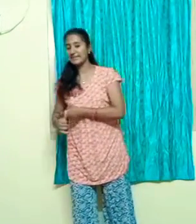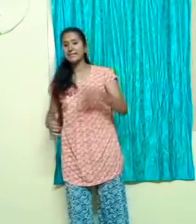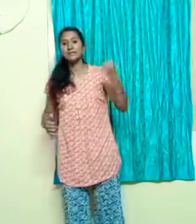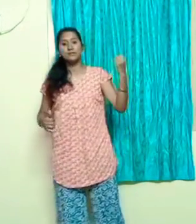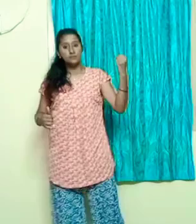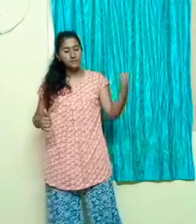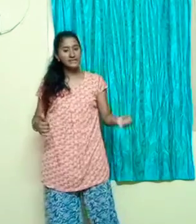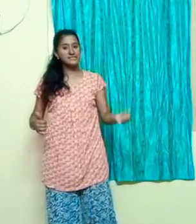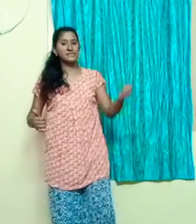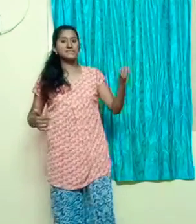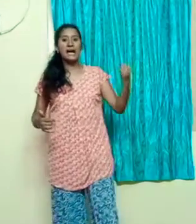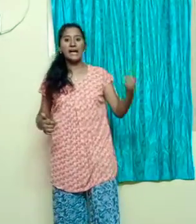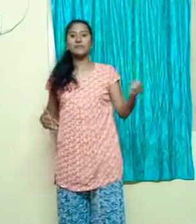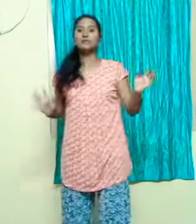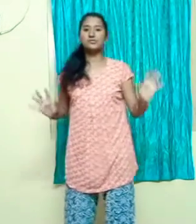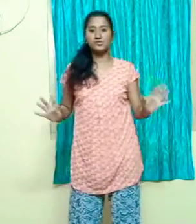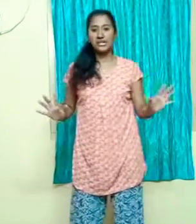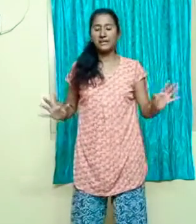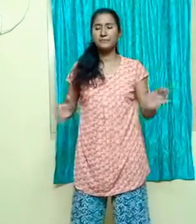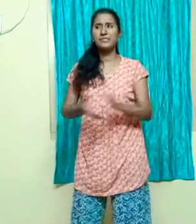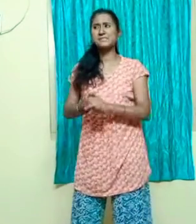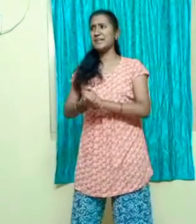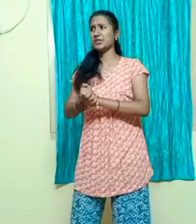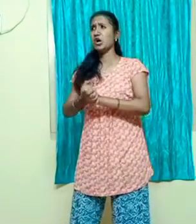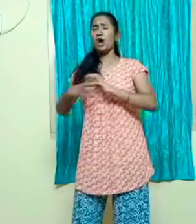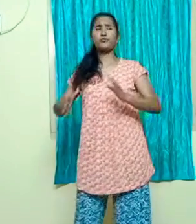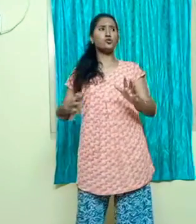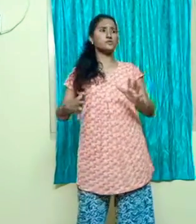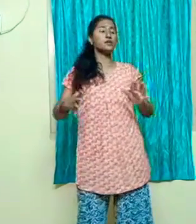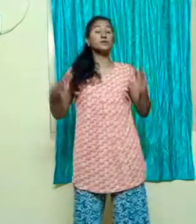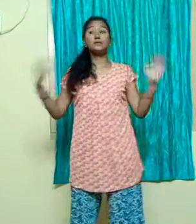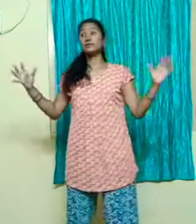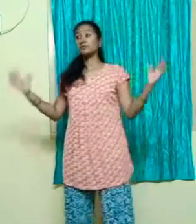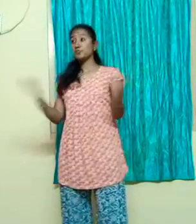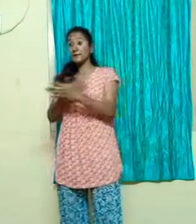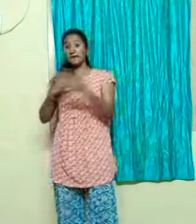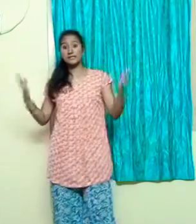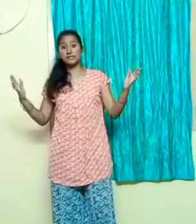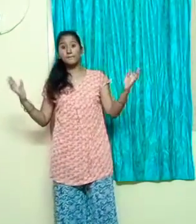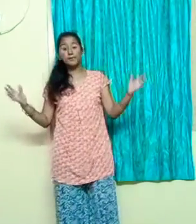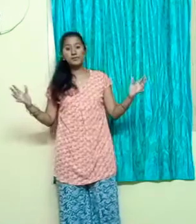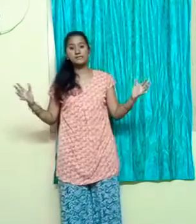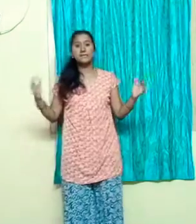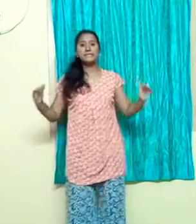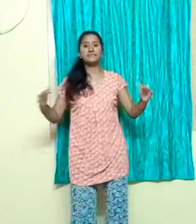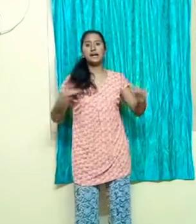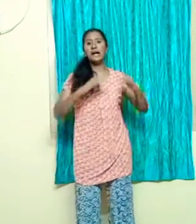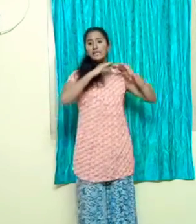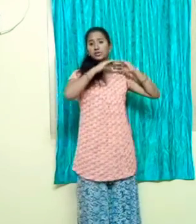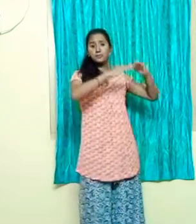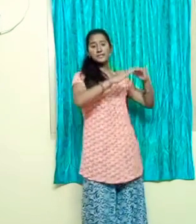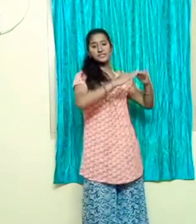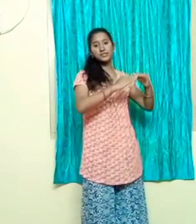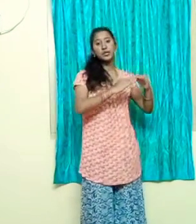versatility, diligence, and resource sharing. Speed, of course, these super fast computers give a high competition